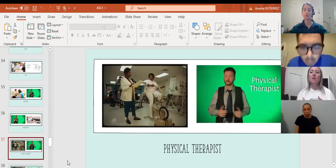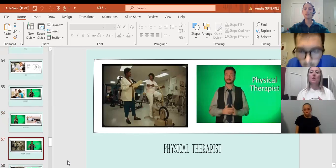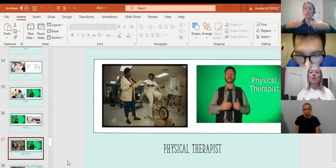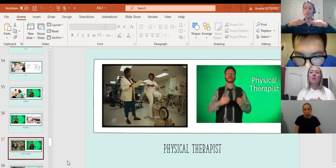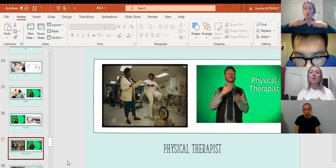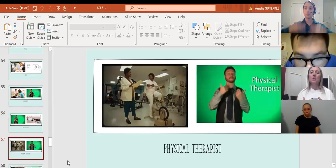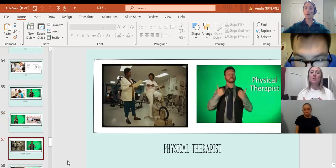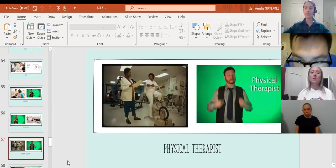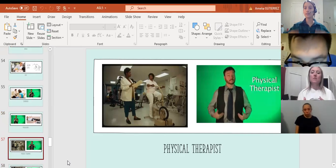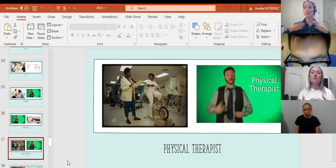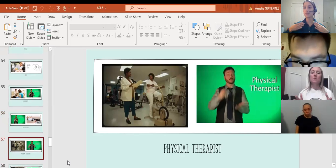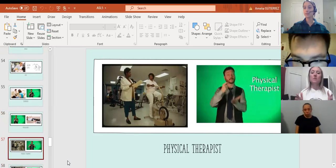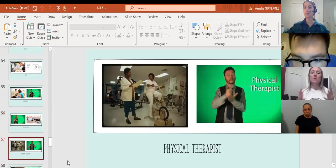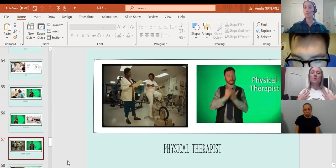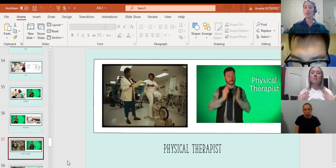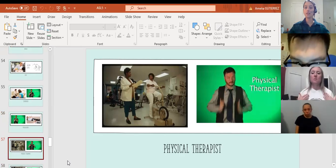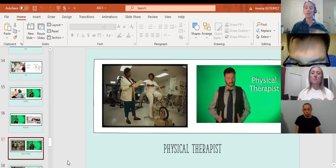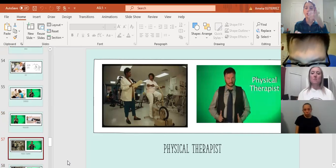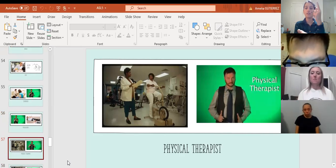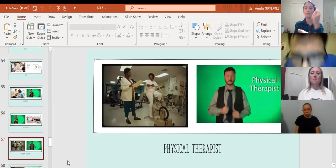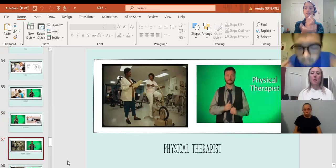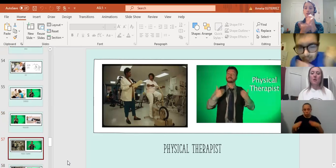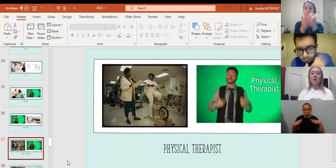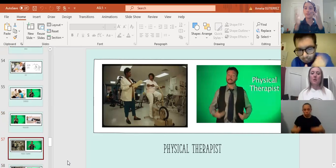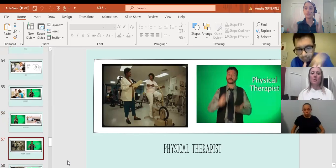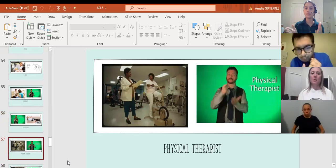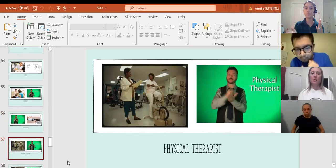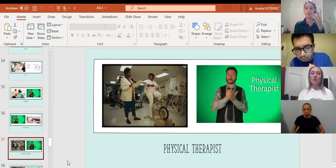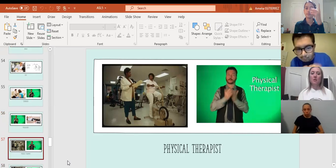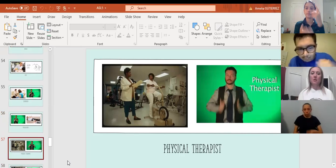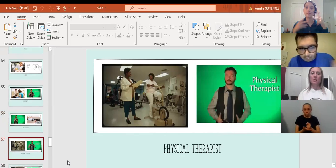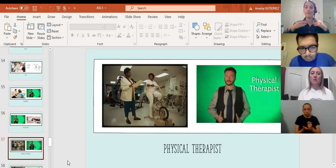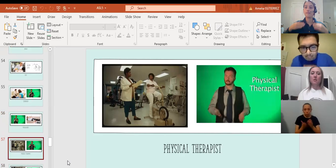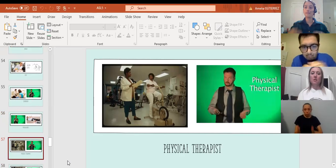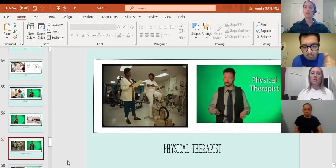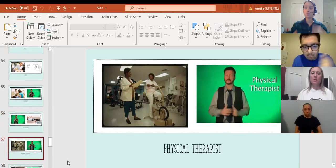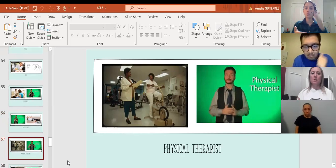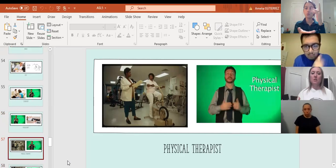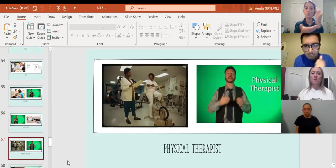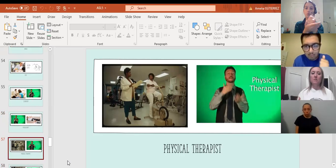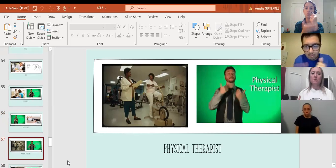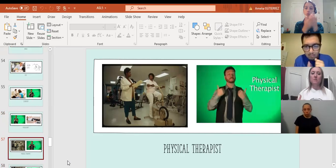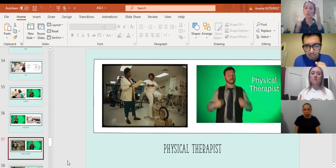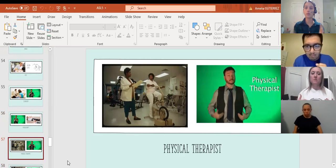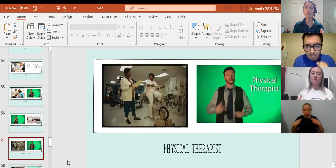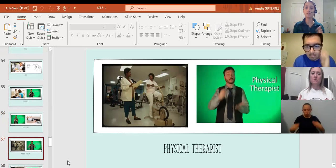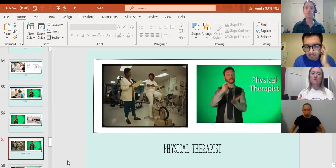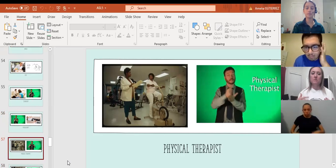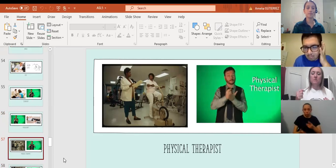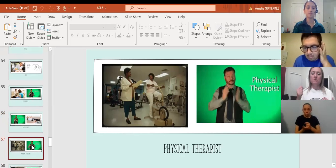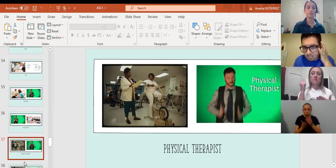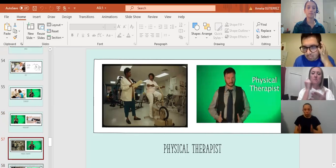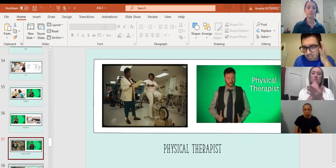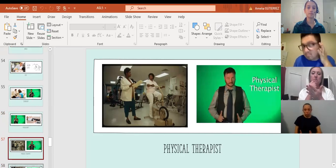Physical therapist, so body, body, and then therapist. Physical therapist.